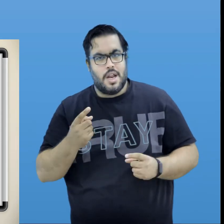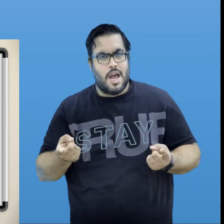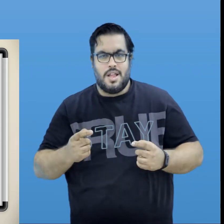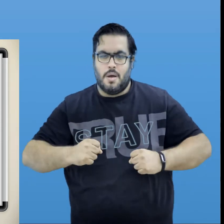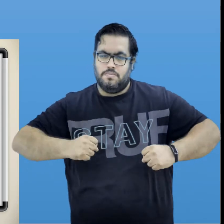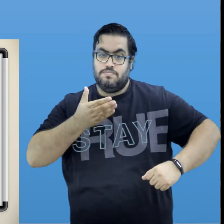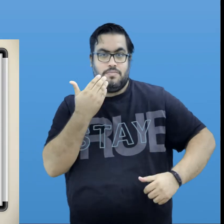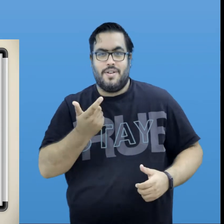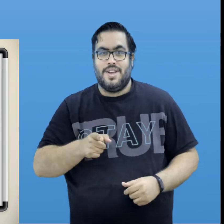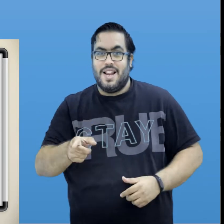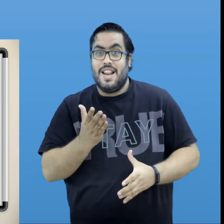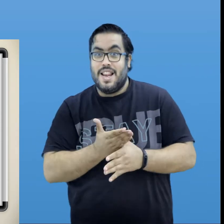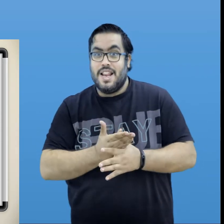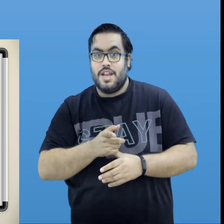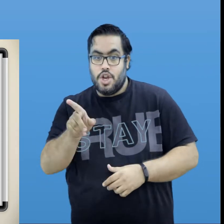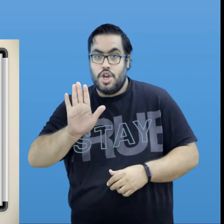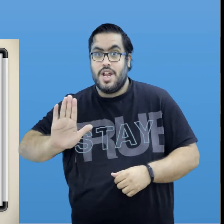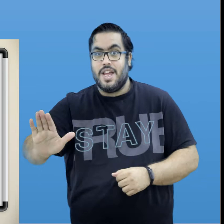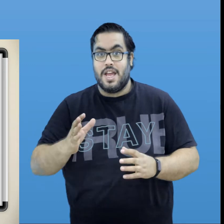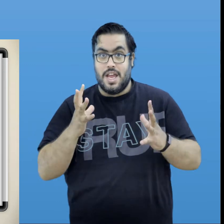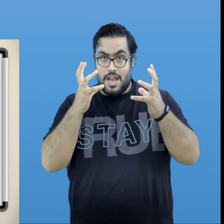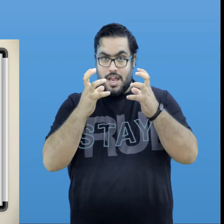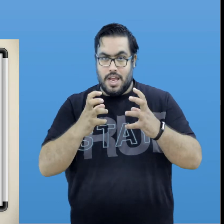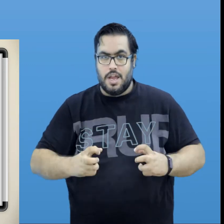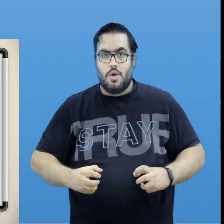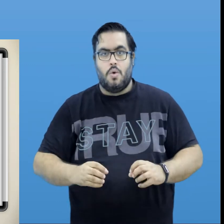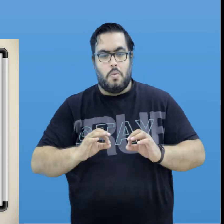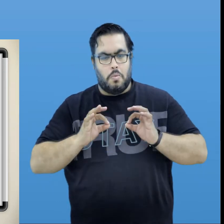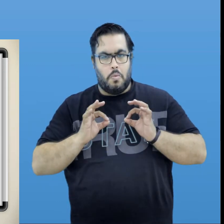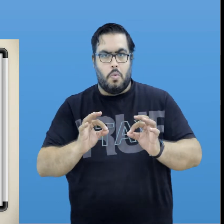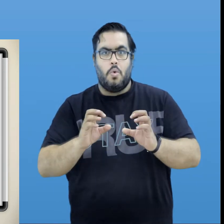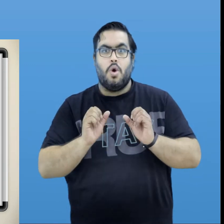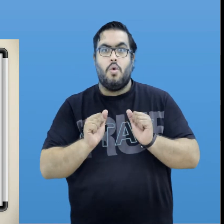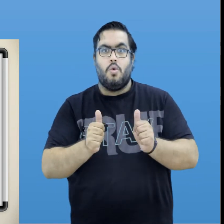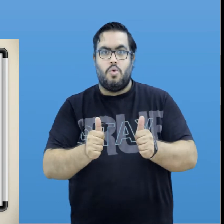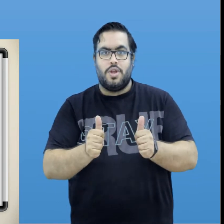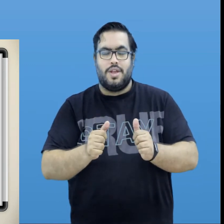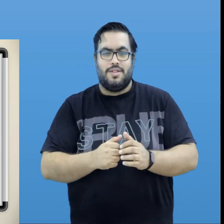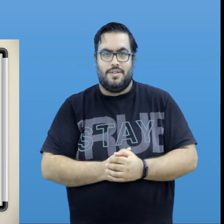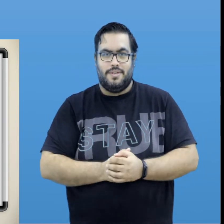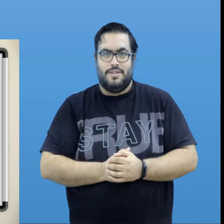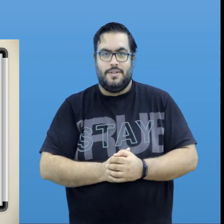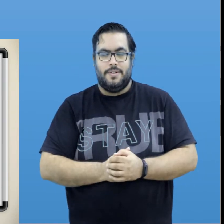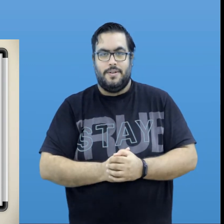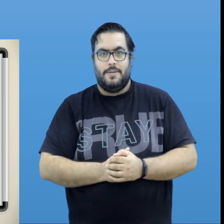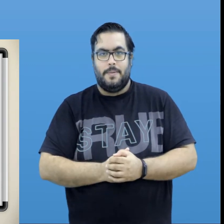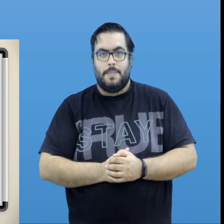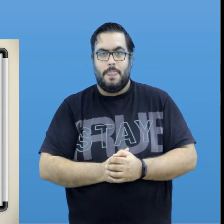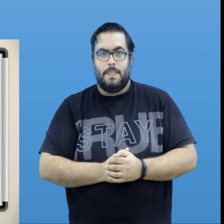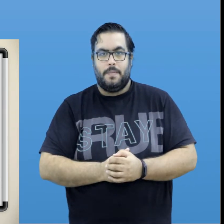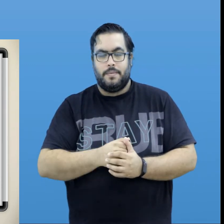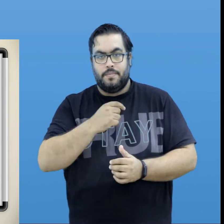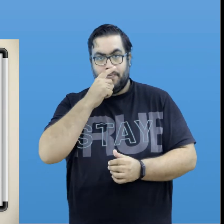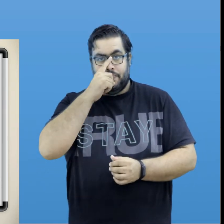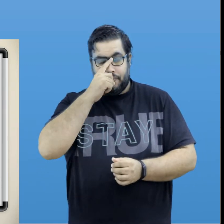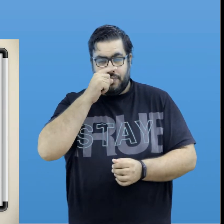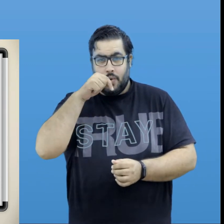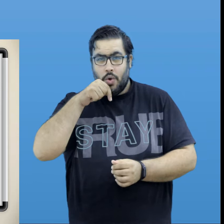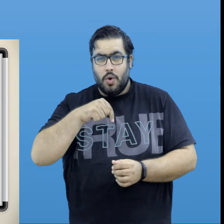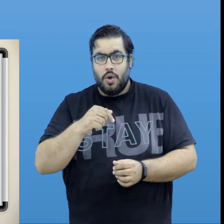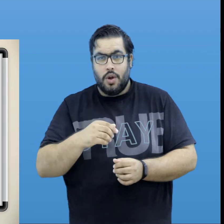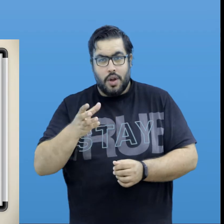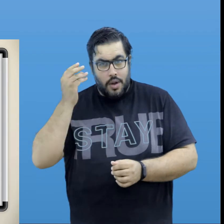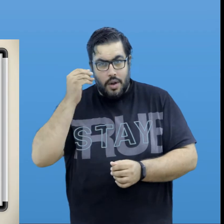mind. Copying the whole paragraph receives a 0. Again, in the summary, you only need to write